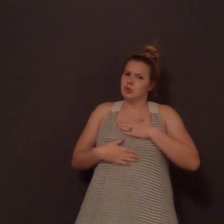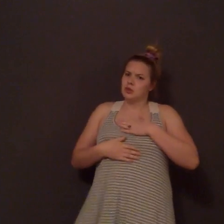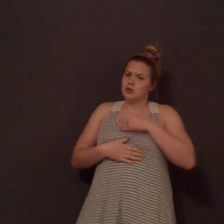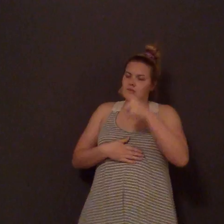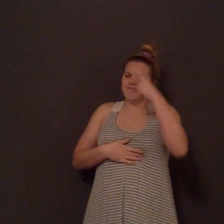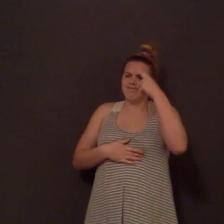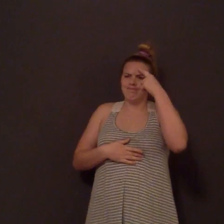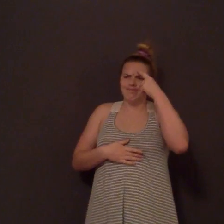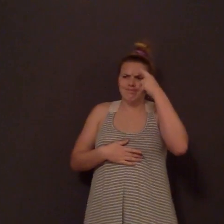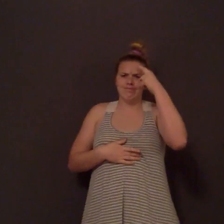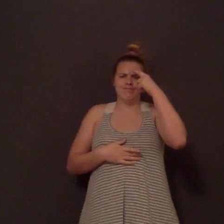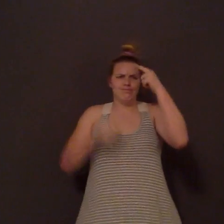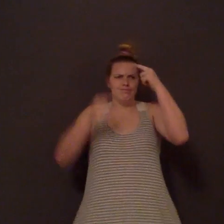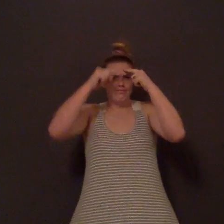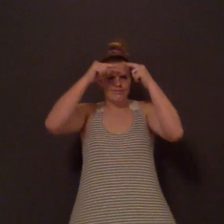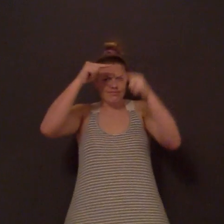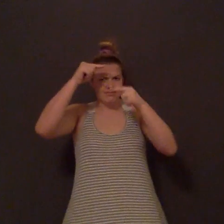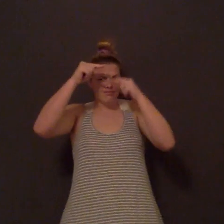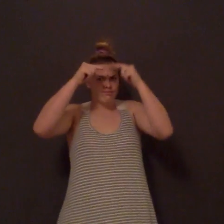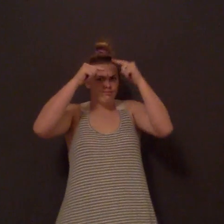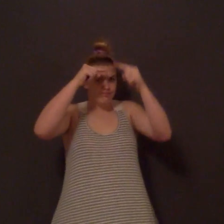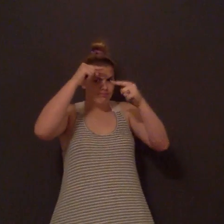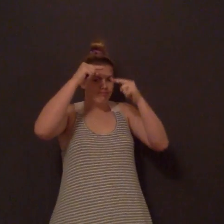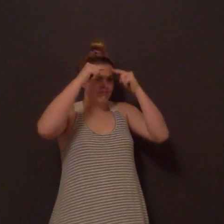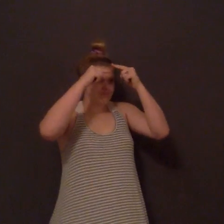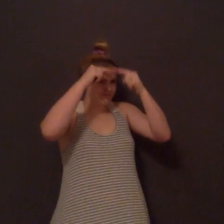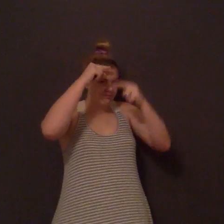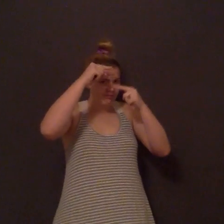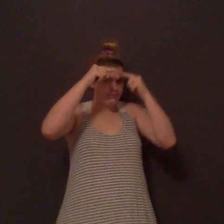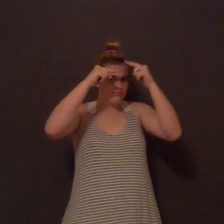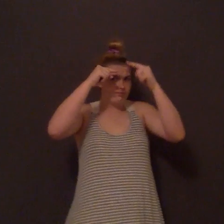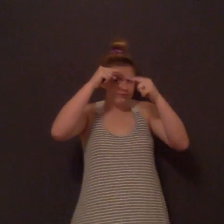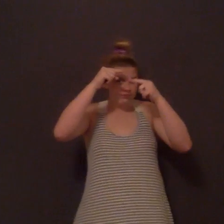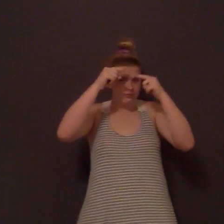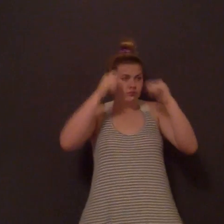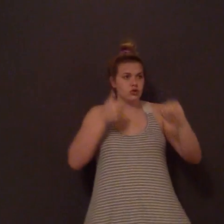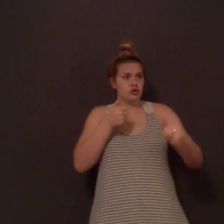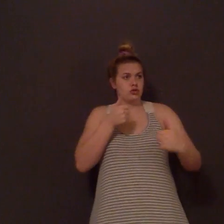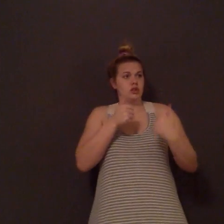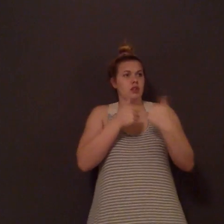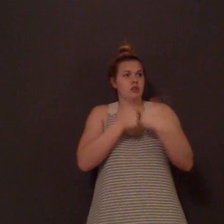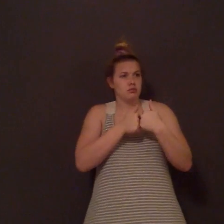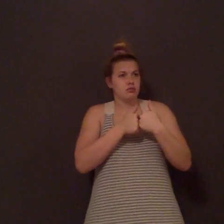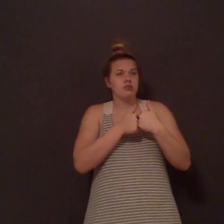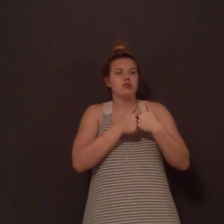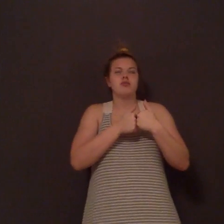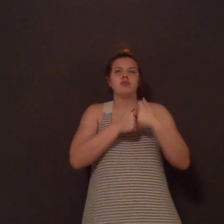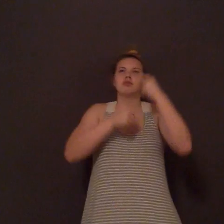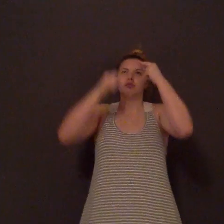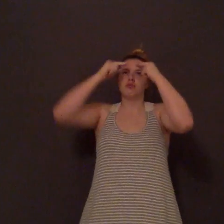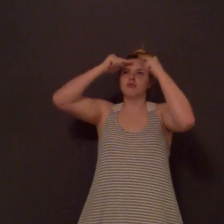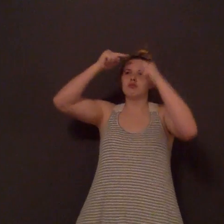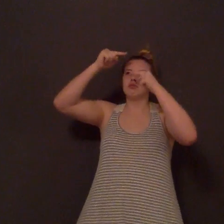is, after all, the field which challenges us to redefine the conventional wisdom of our predecessors. That's what makes us grow